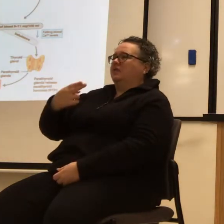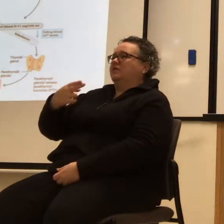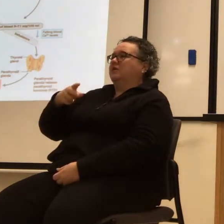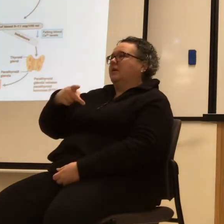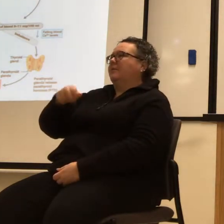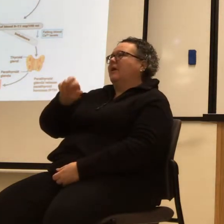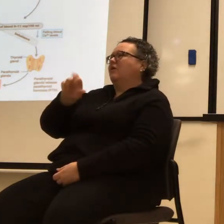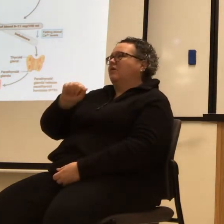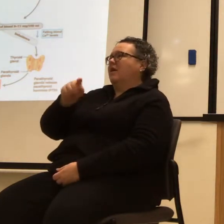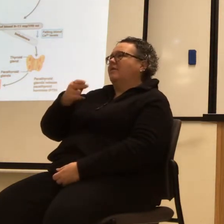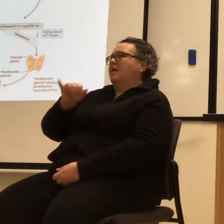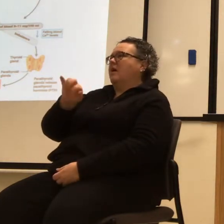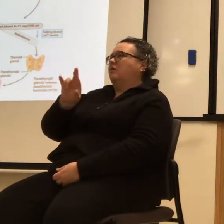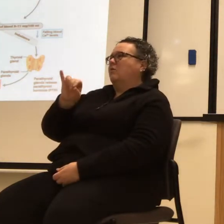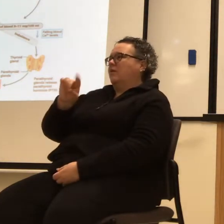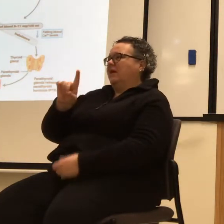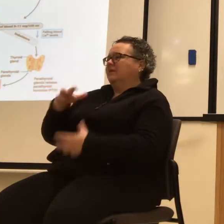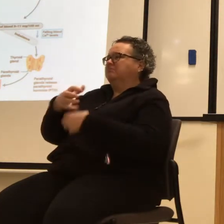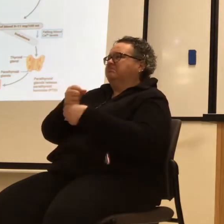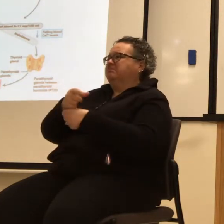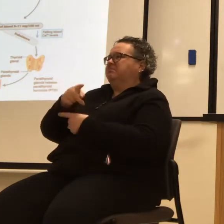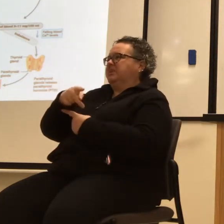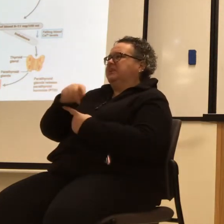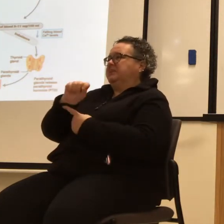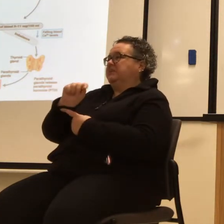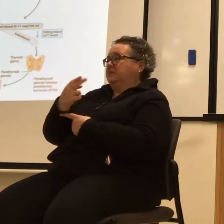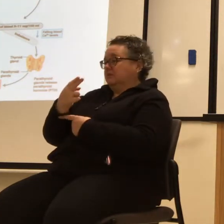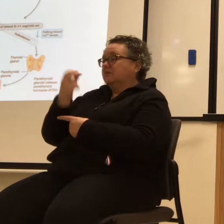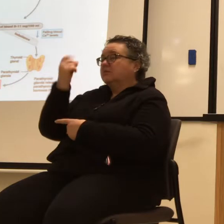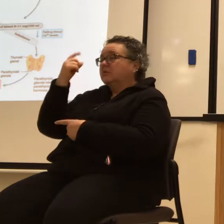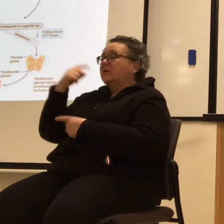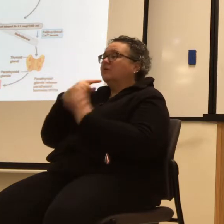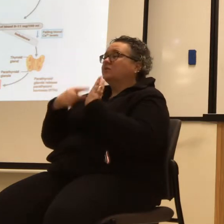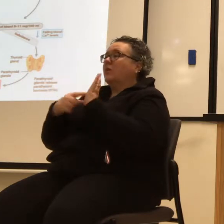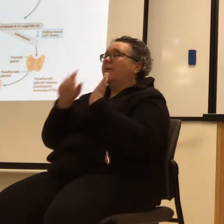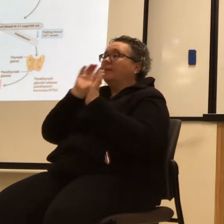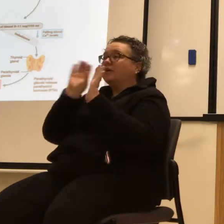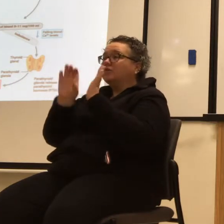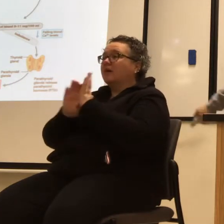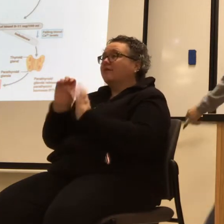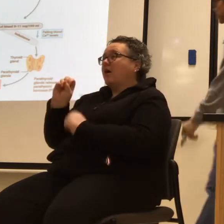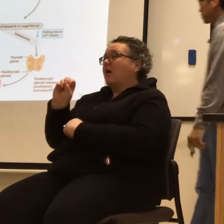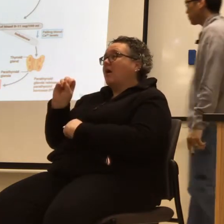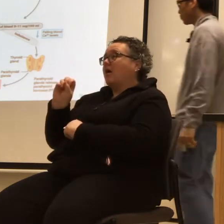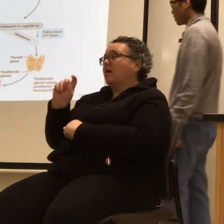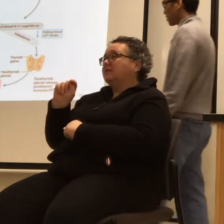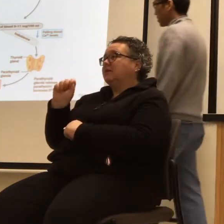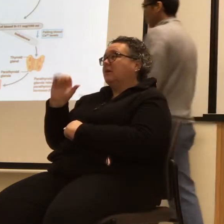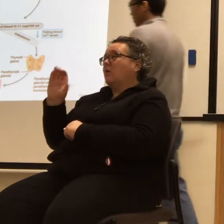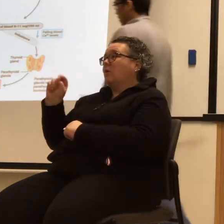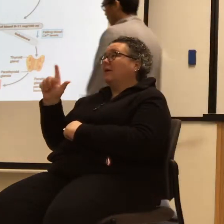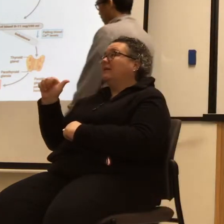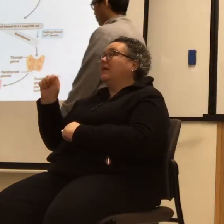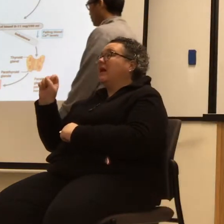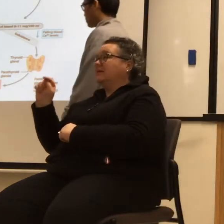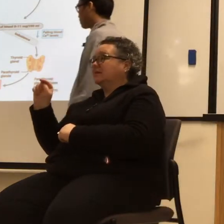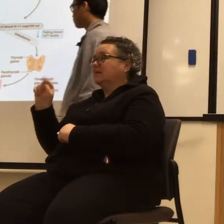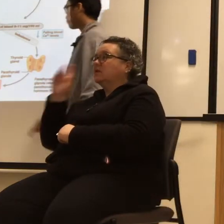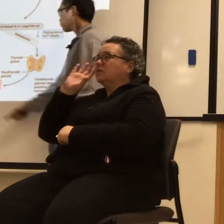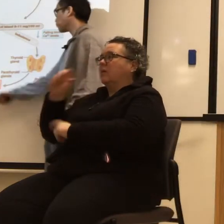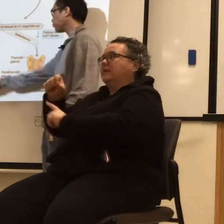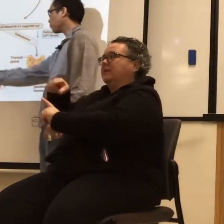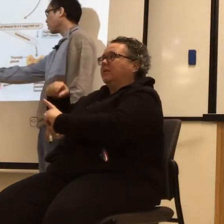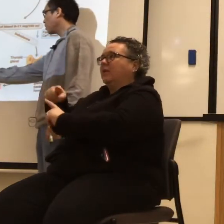the opposing effect. Well, it's going to, they show a picture of the osteoclasts. It's going to stimulate